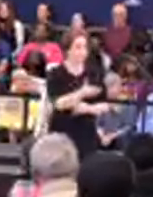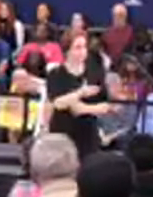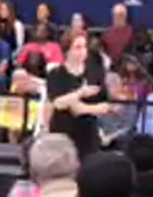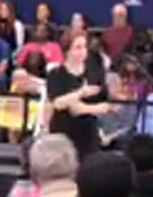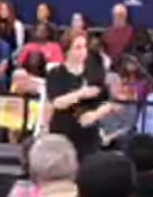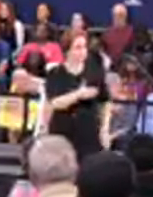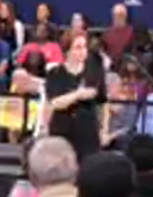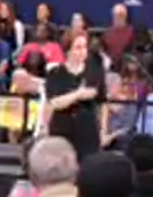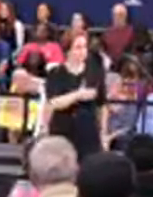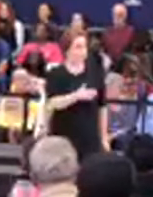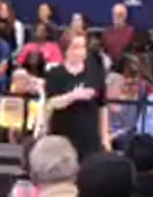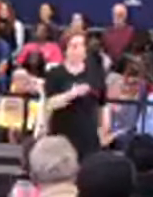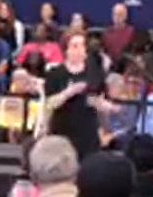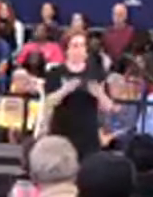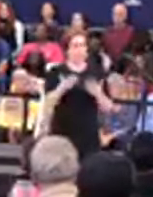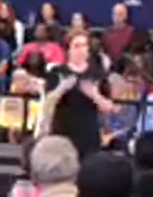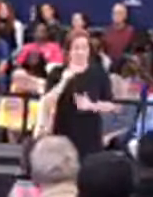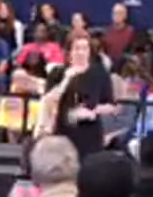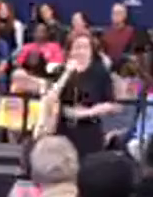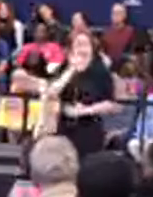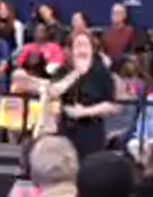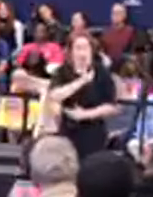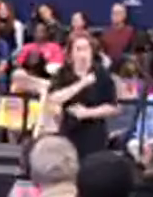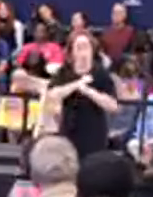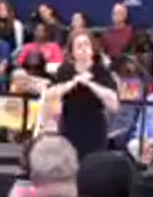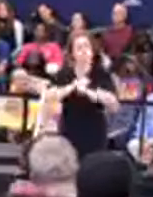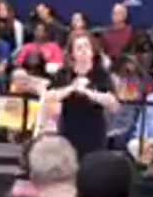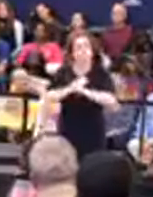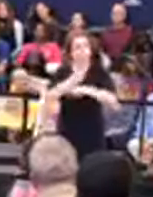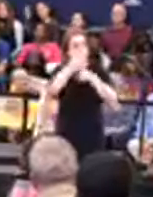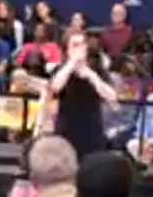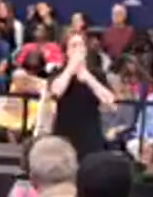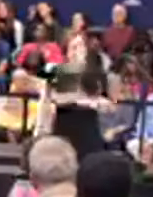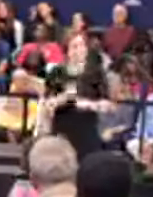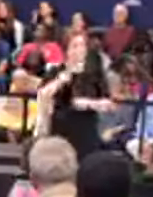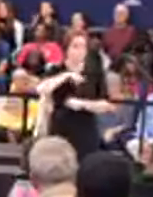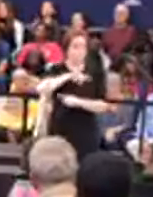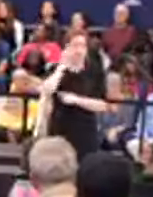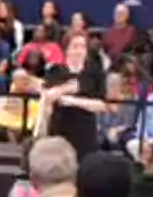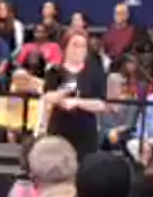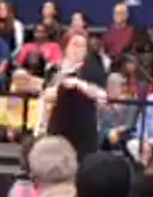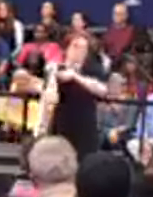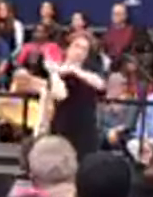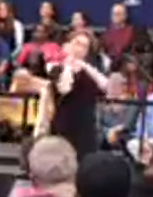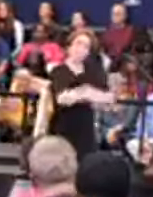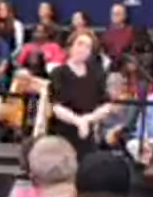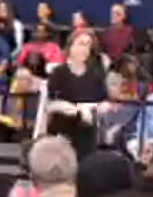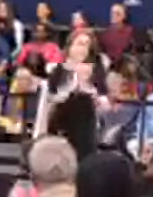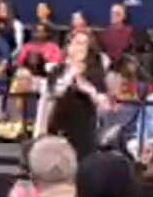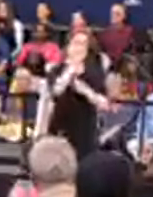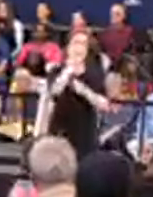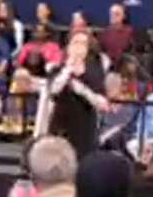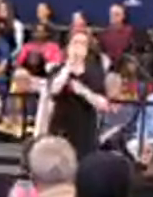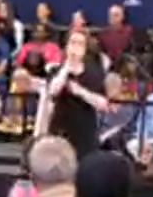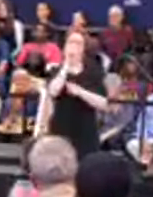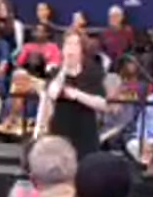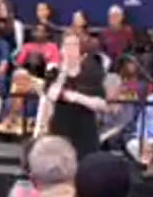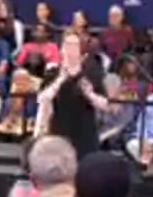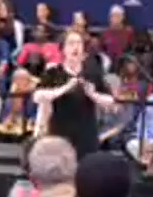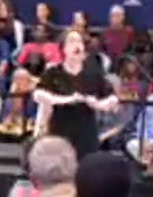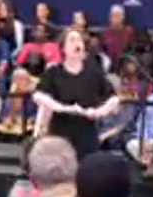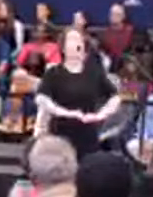And it is in the interest of our national security to defeat terrorists who have made a clear